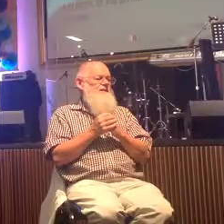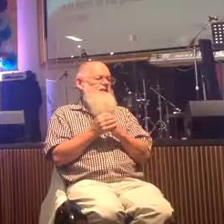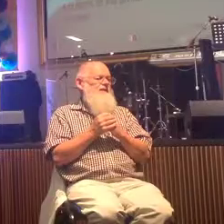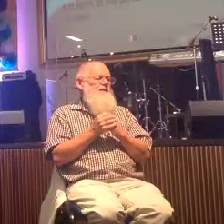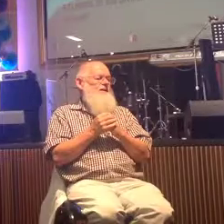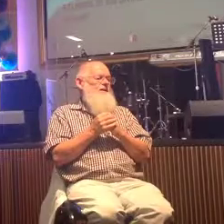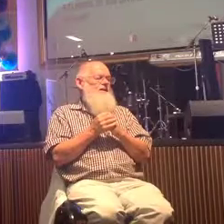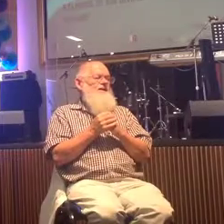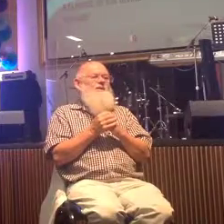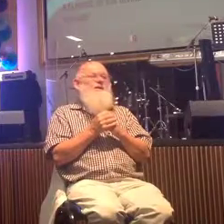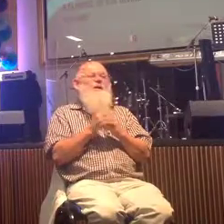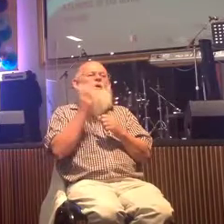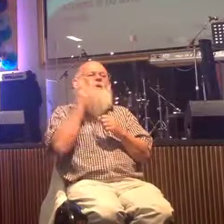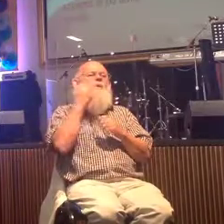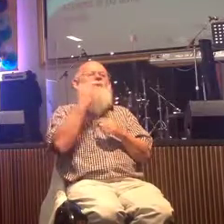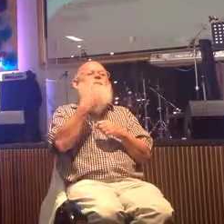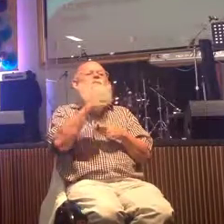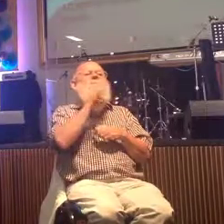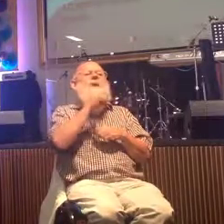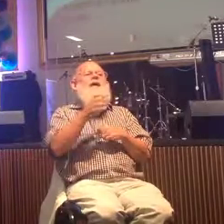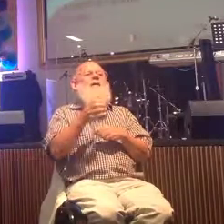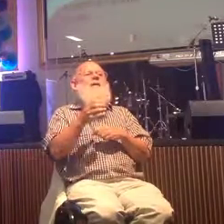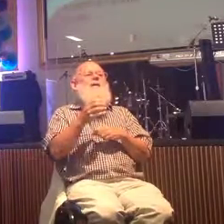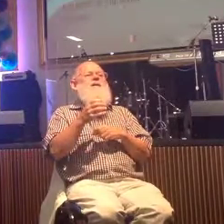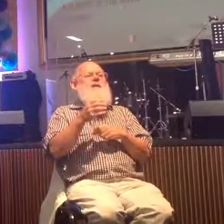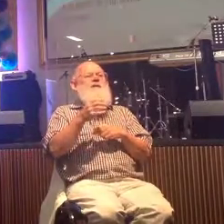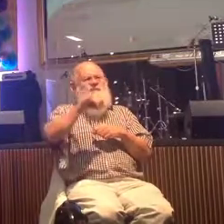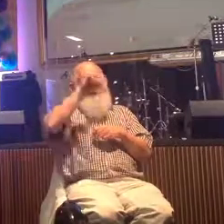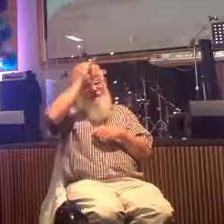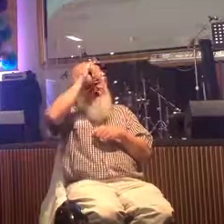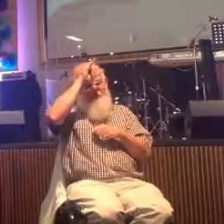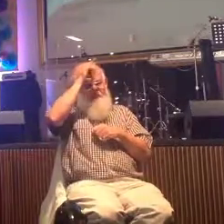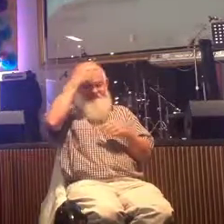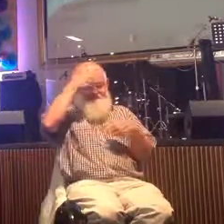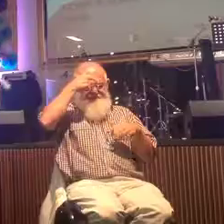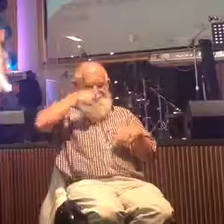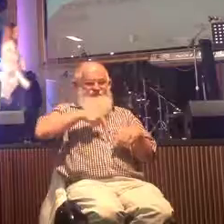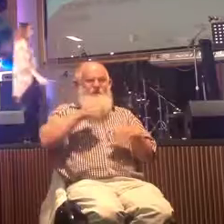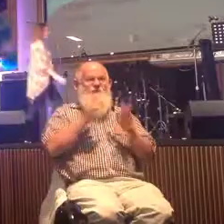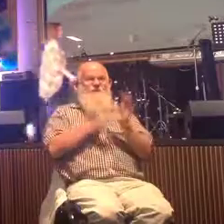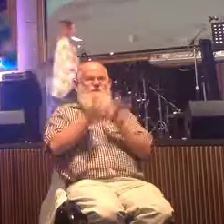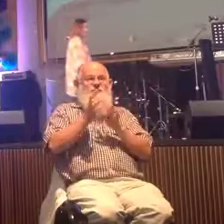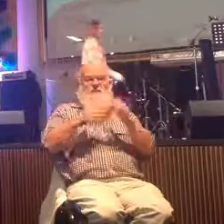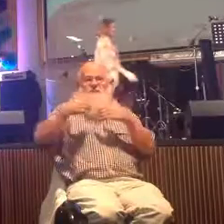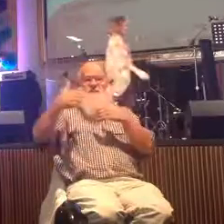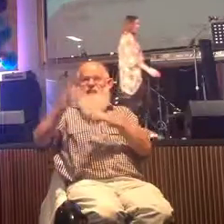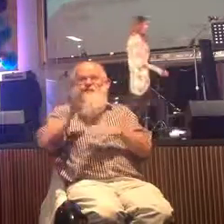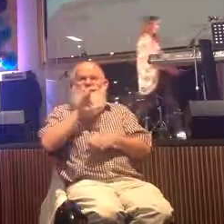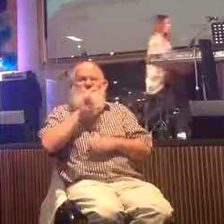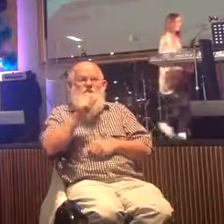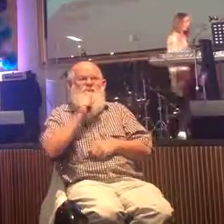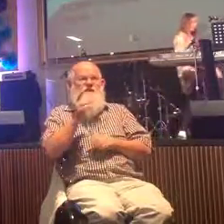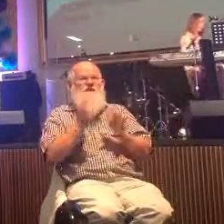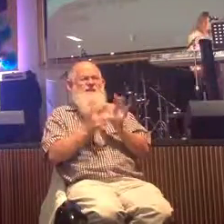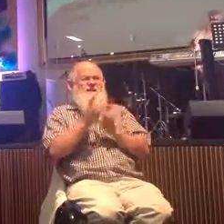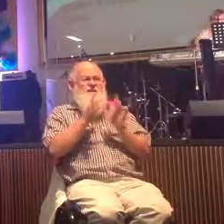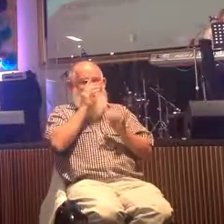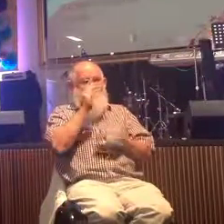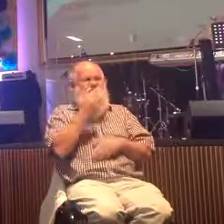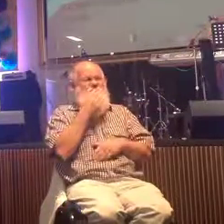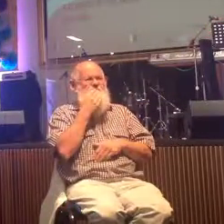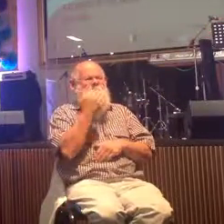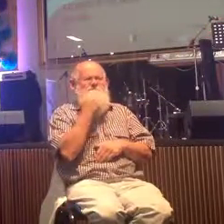man who was possessed, right? When Jesus had to go, Jesus steps on the boat. The man comes up and says, Jesus, can I please come with you?